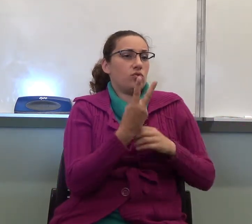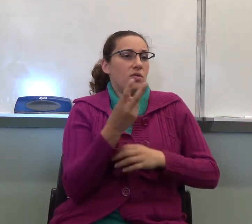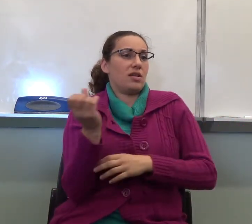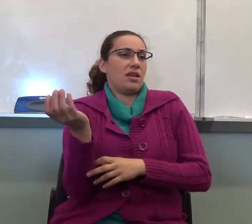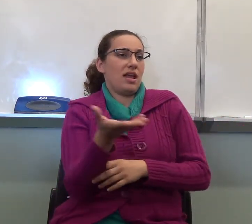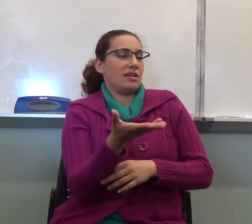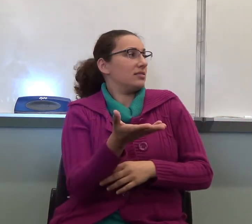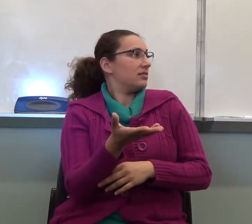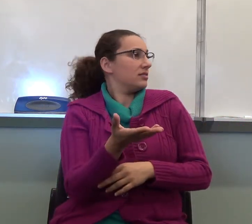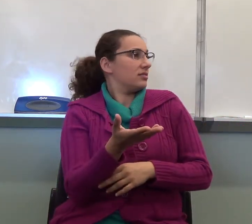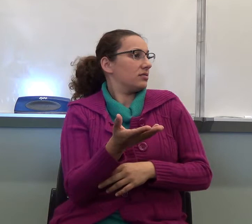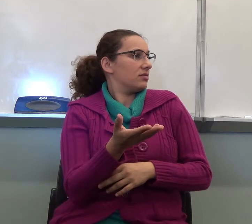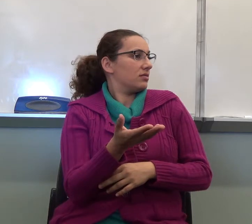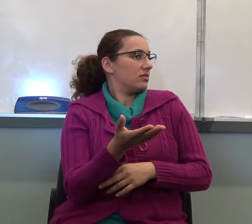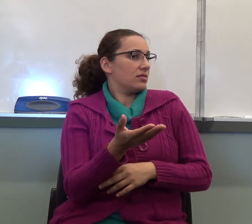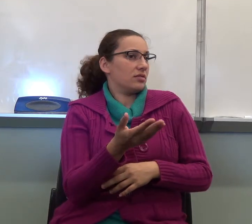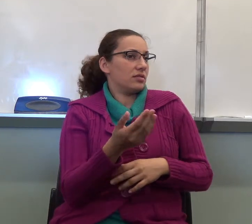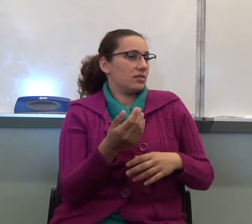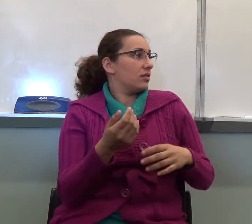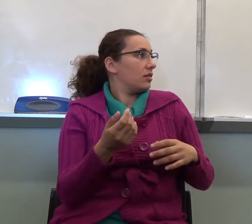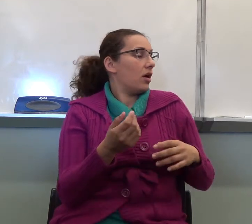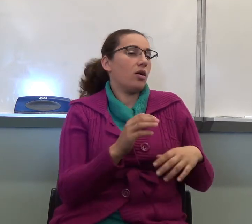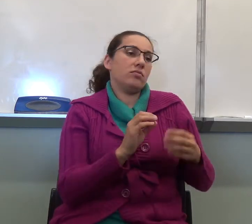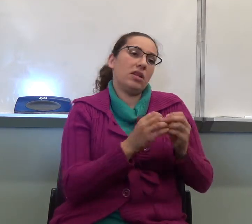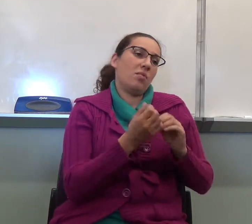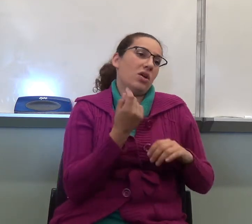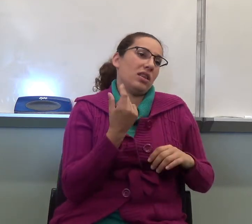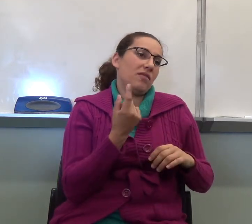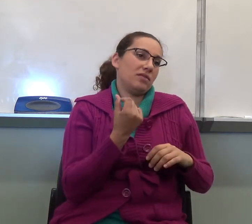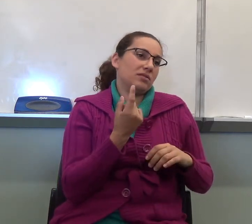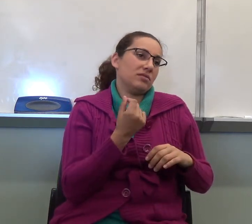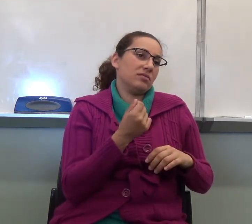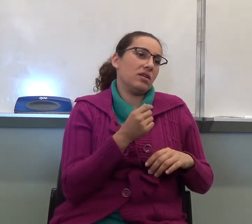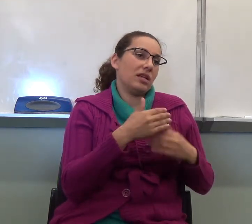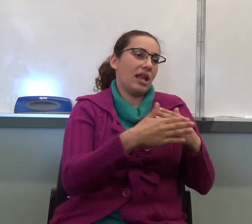You find which No, one that's you're the- interested in? that's the base Number card 11. one. Number 11, yeah, okay.